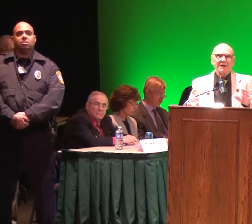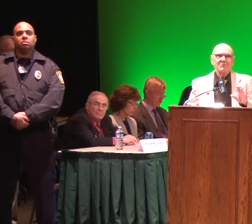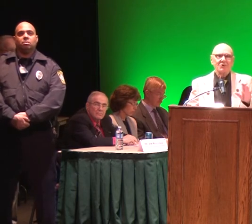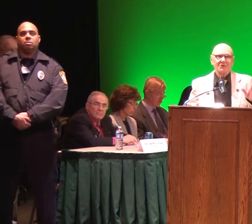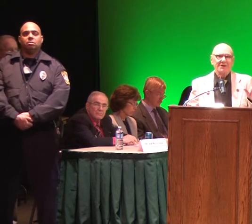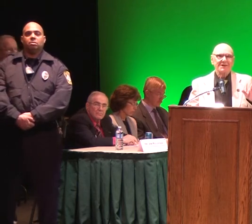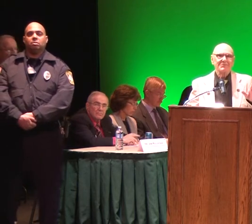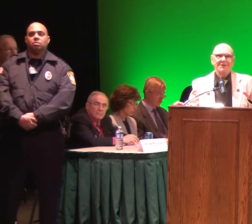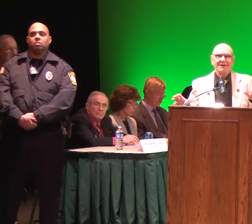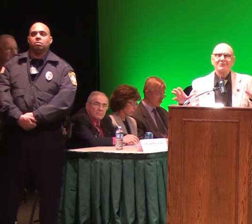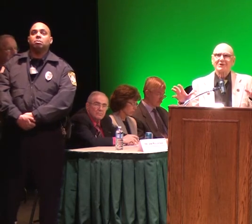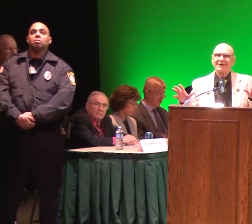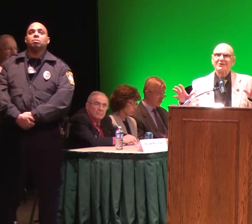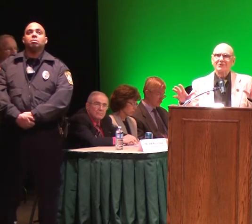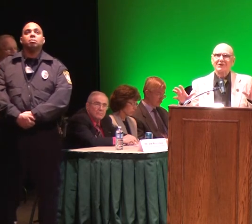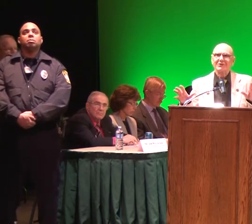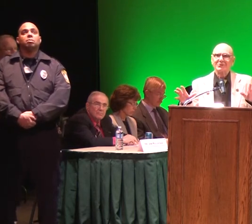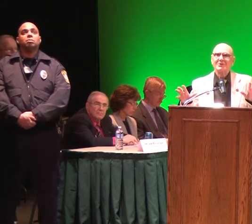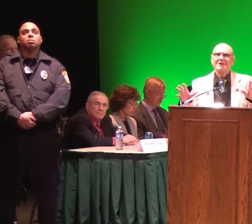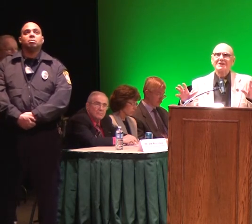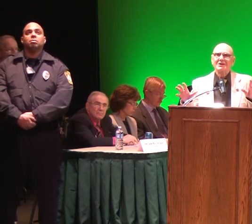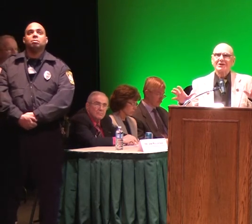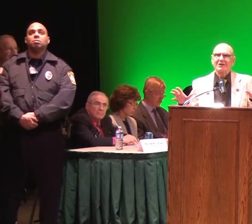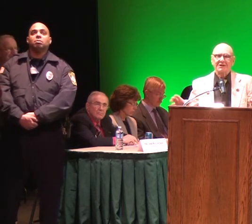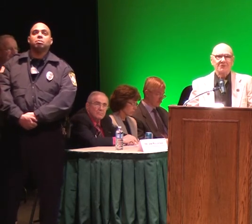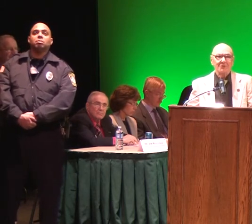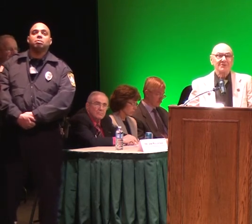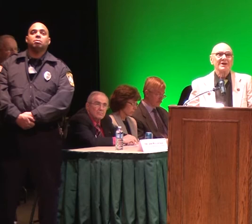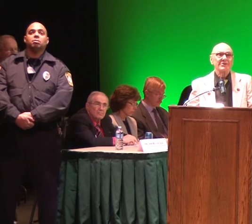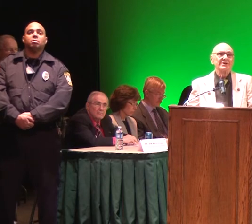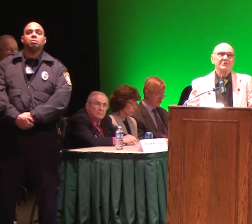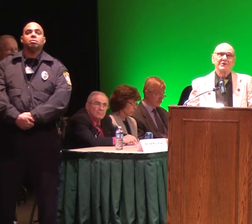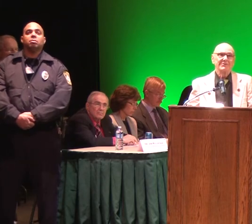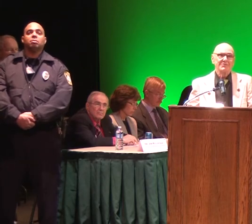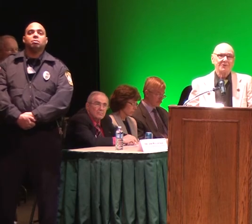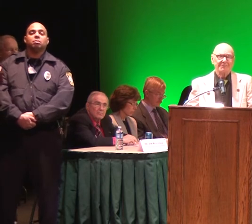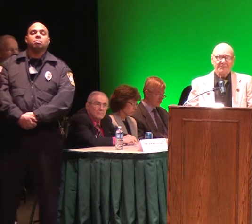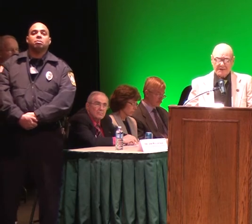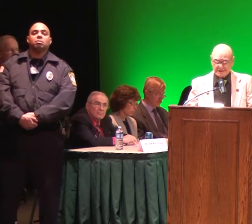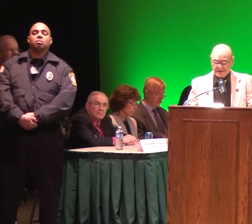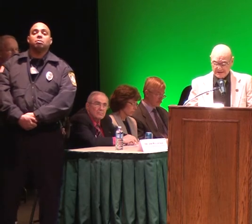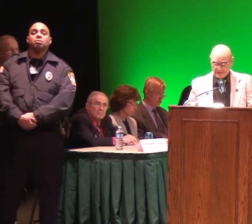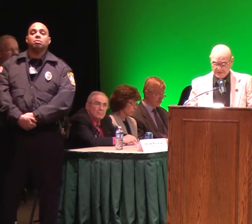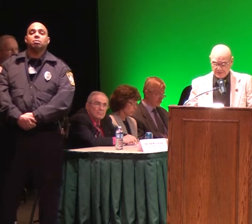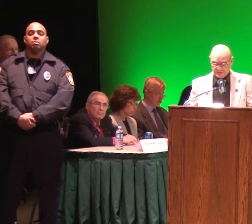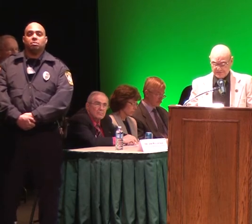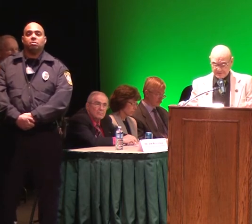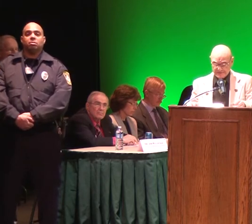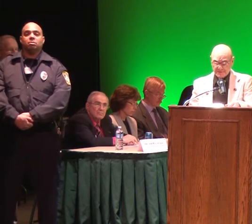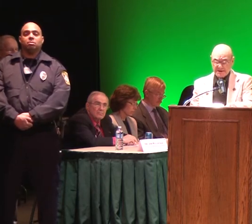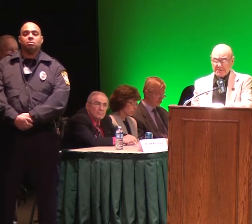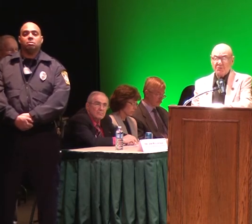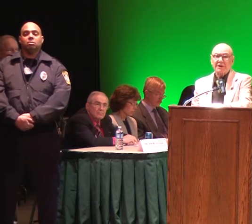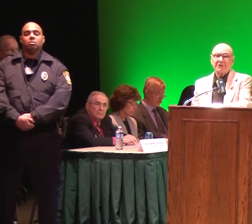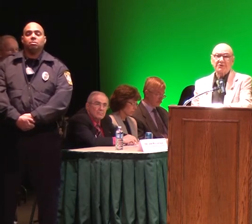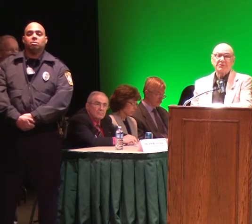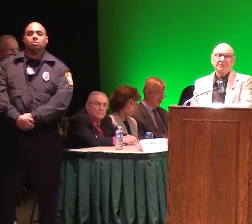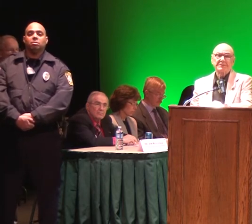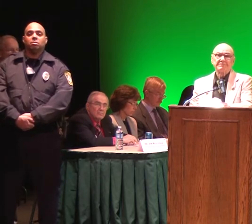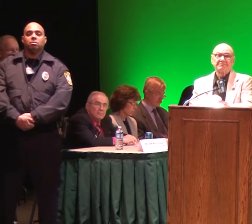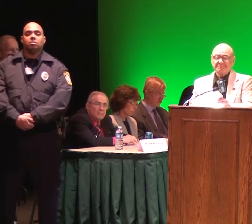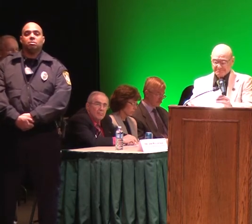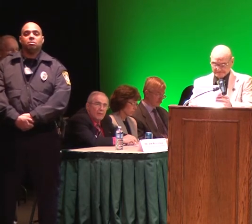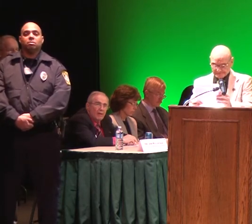If we had more time, I could tell you a lot of stories, and I think you'd love them all. And I think you would have loved Pam and Wayne,